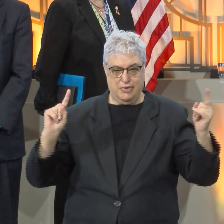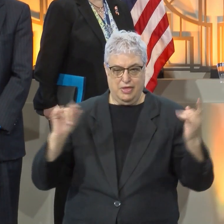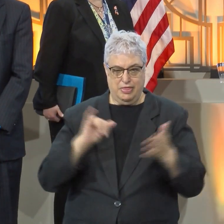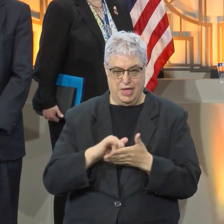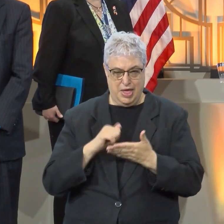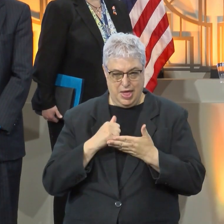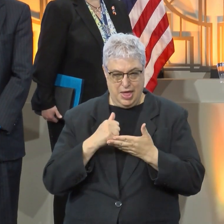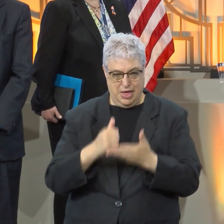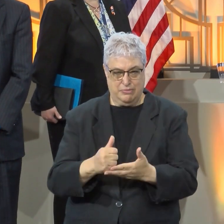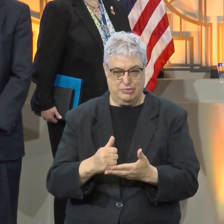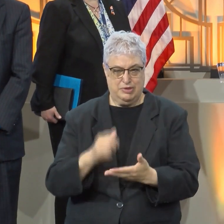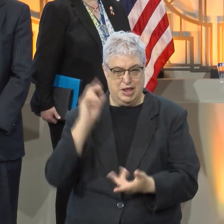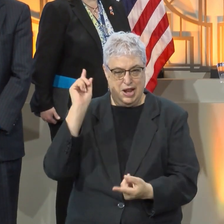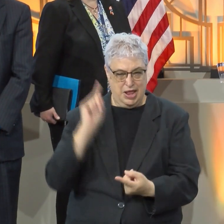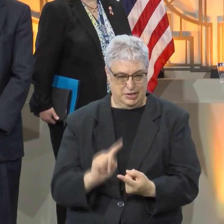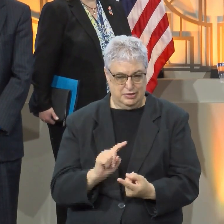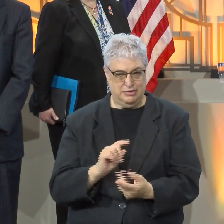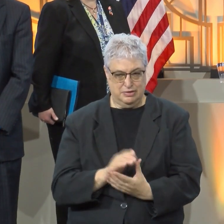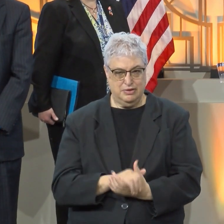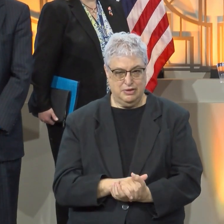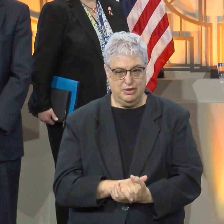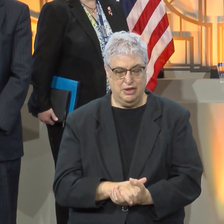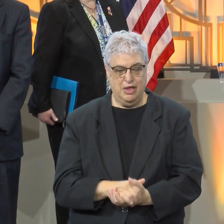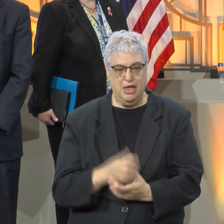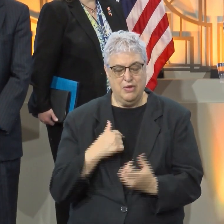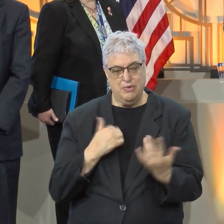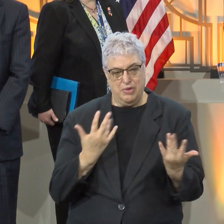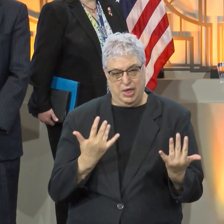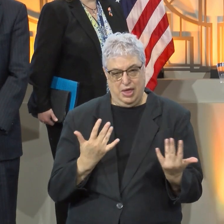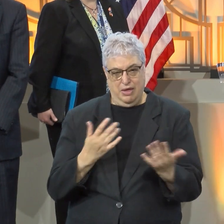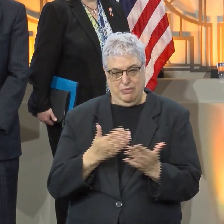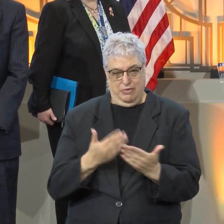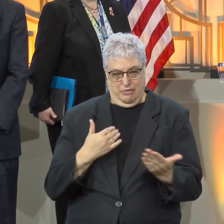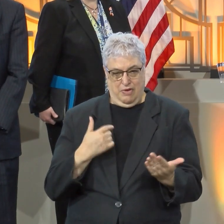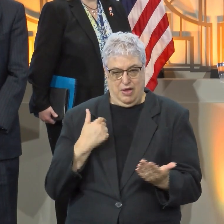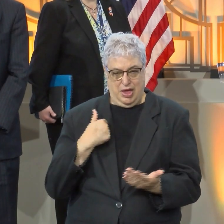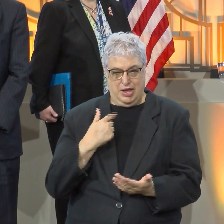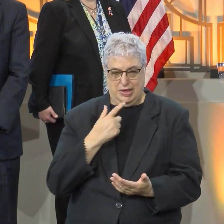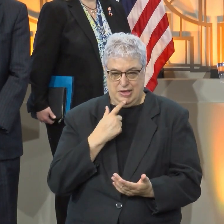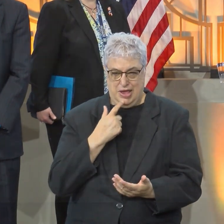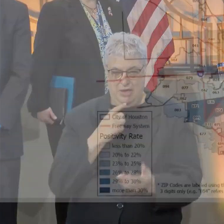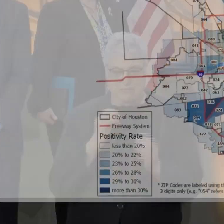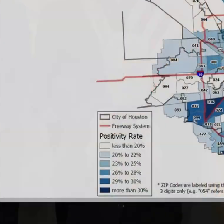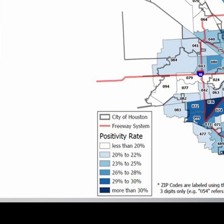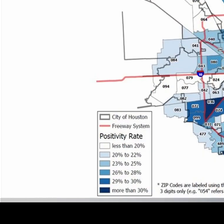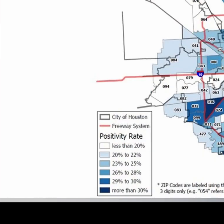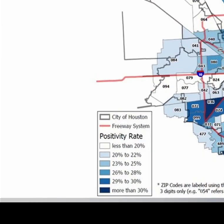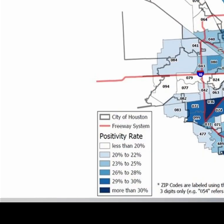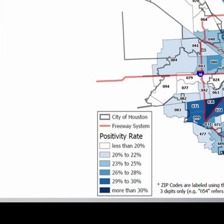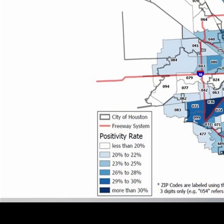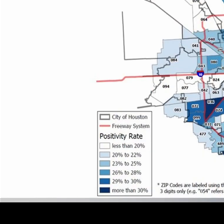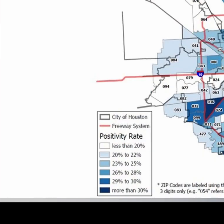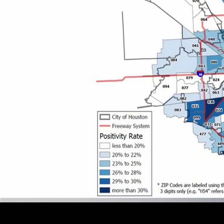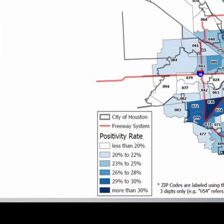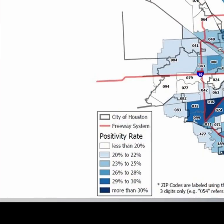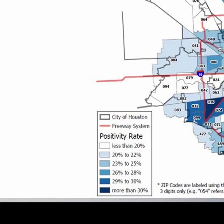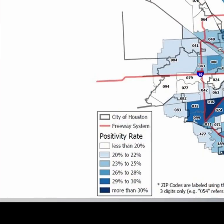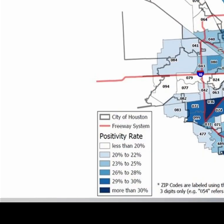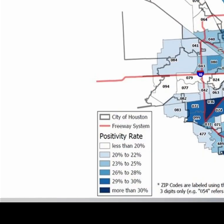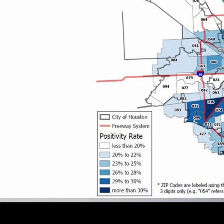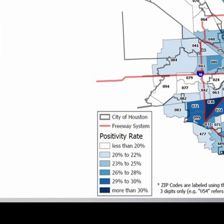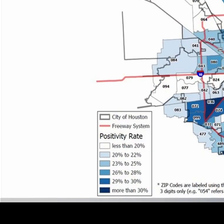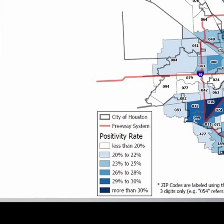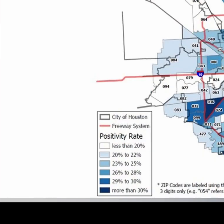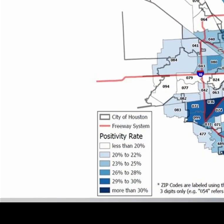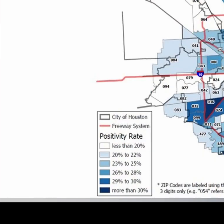helps. So that may be what we're seeing here, but I'm just going to wait a little bit before I say anything more definitive. In our next slide, similar to what